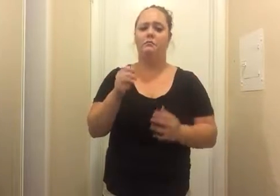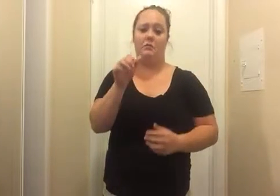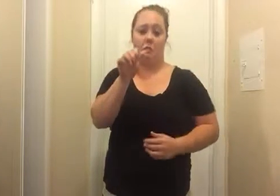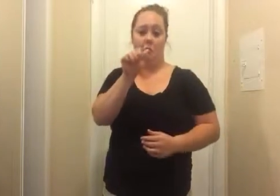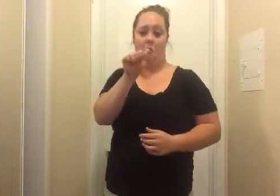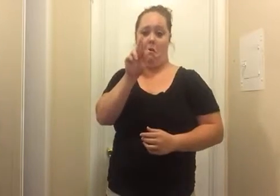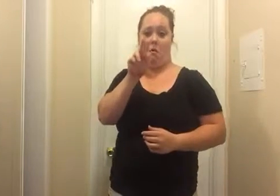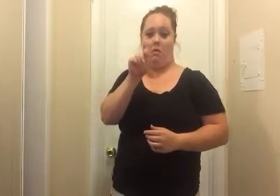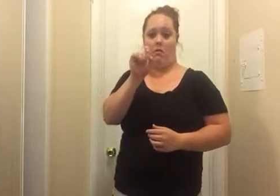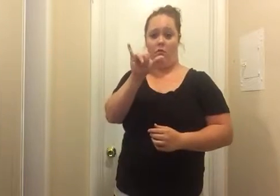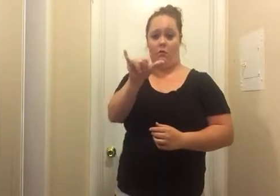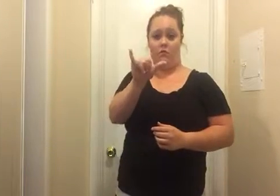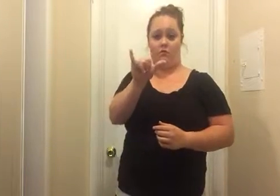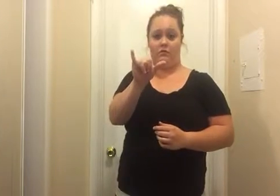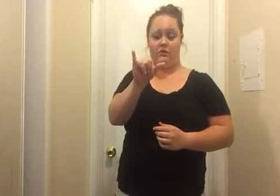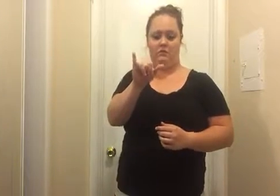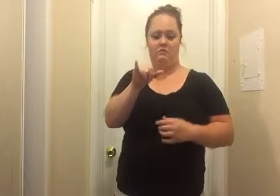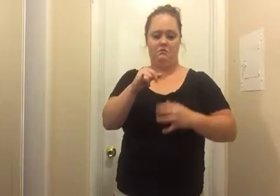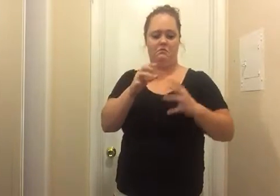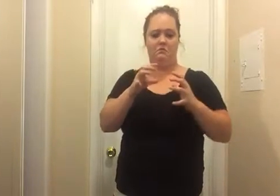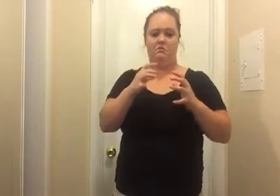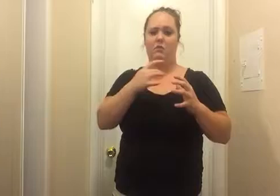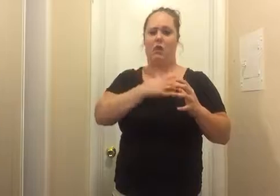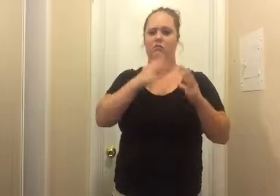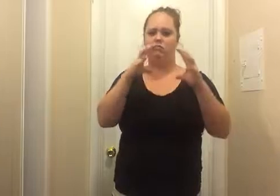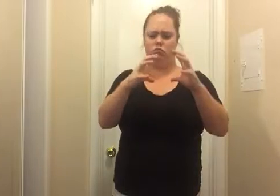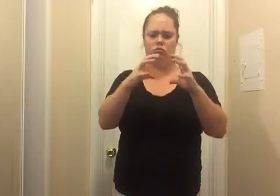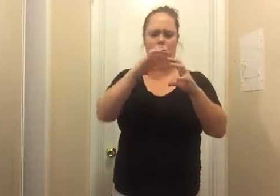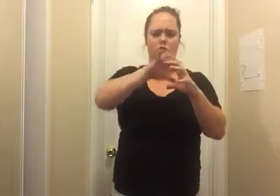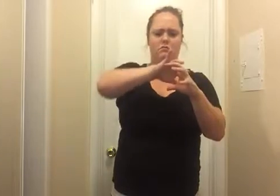develop. You have these plaques develop inside of the arterial